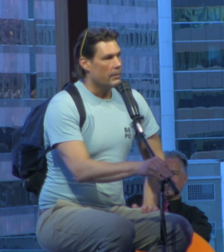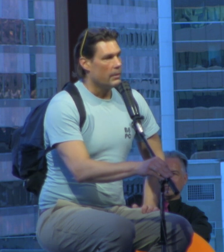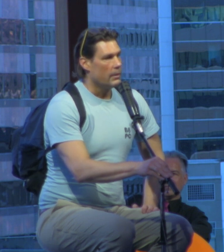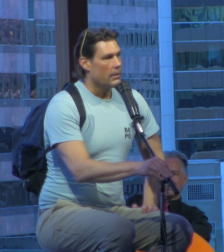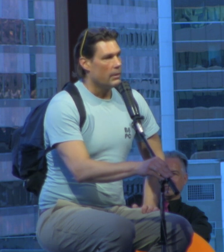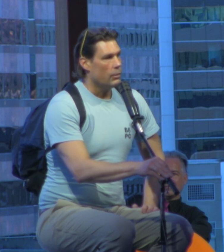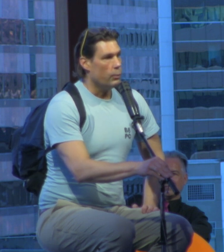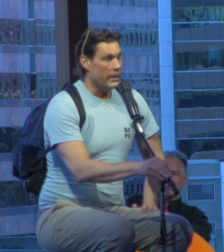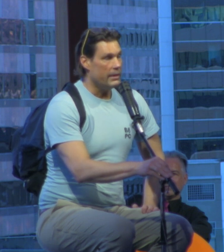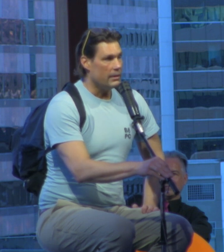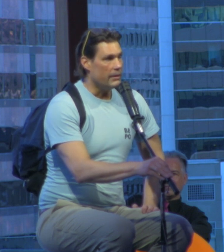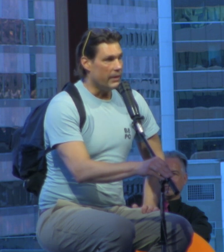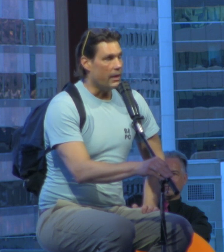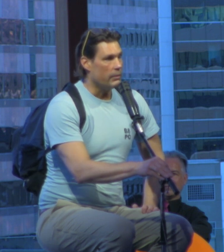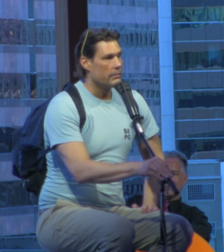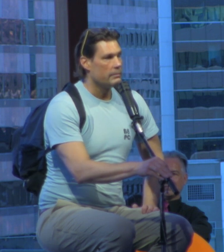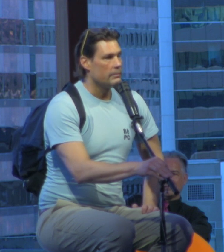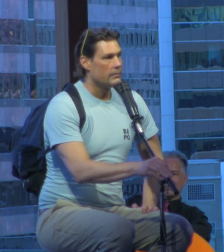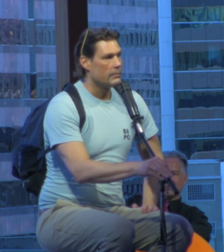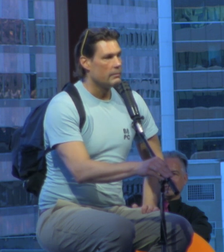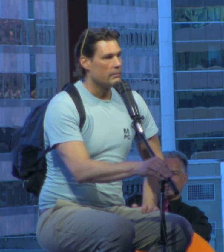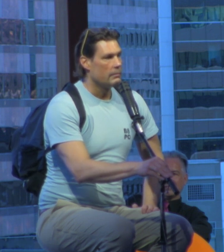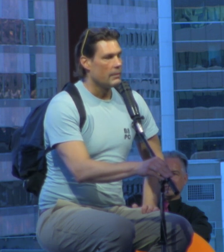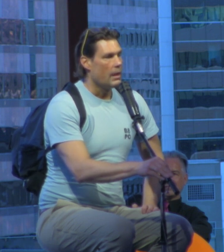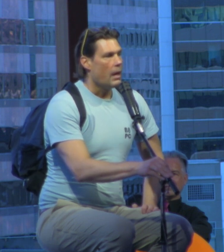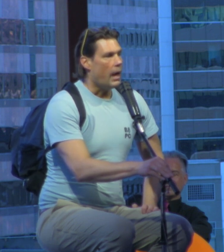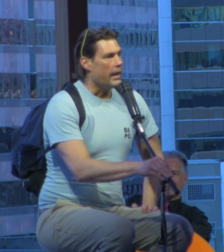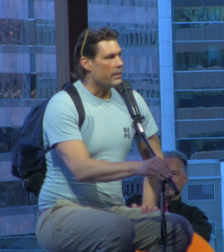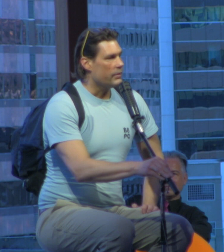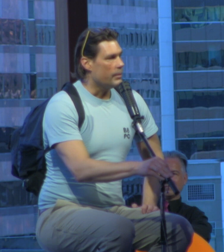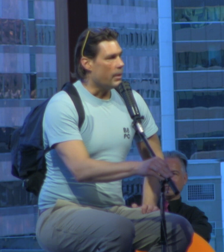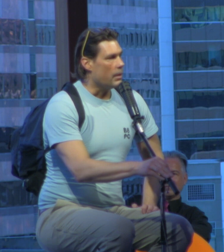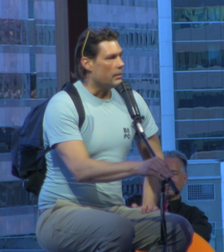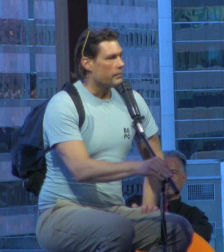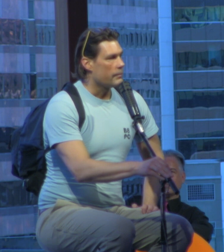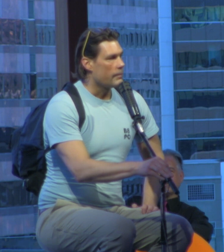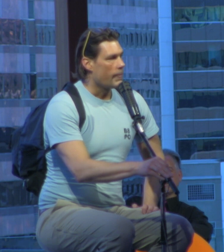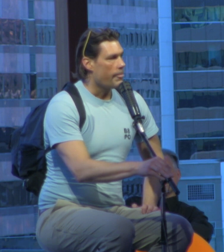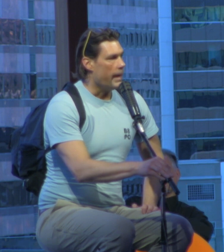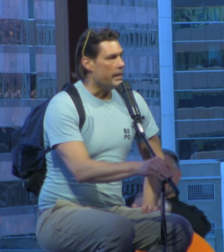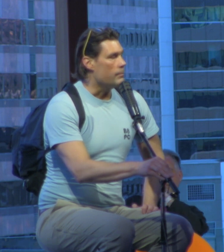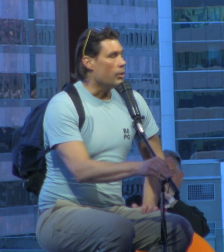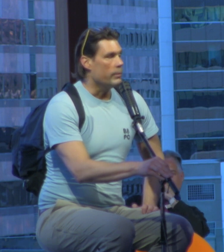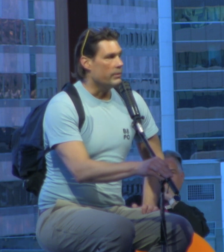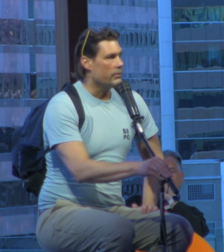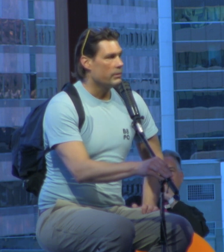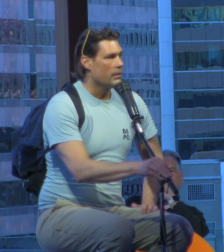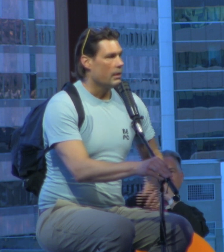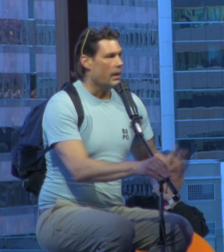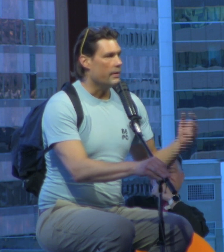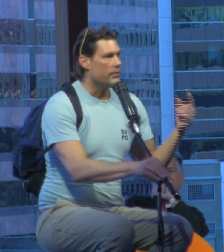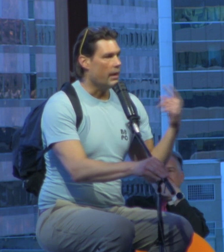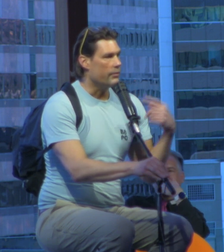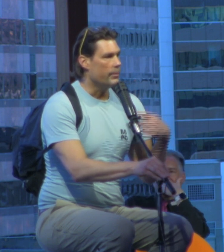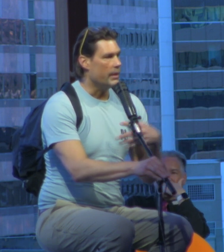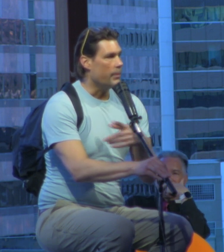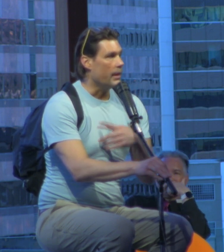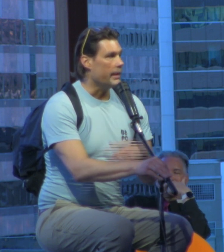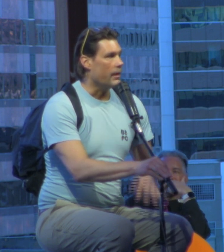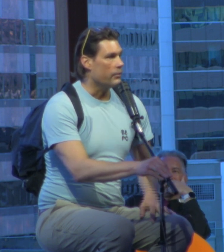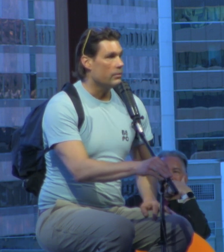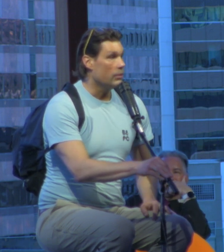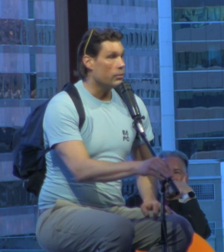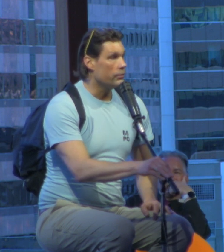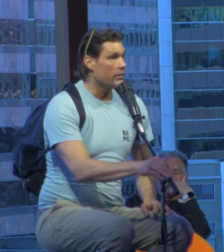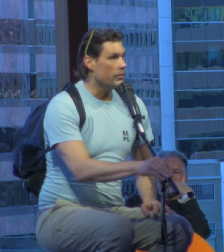them, "We need to leave now." I exit the bar, and in moments, I see everybody